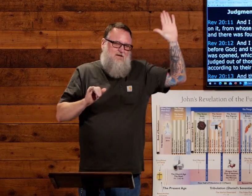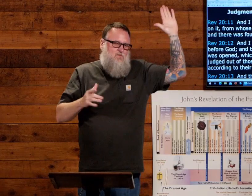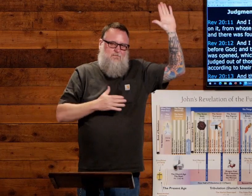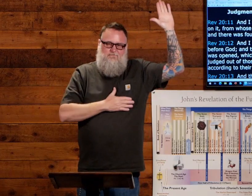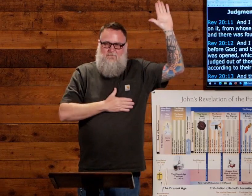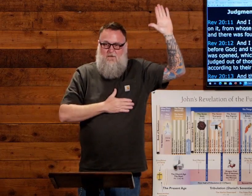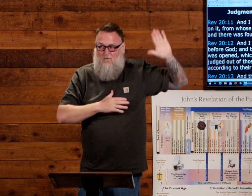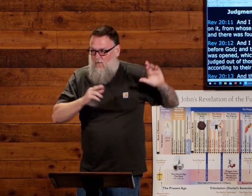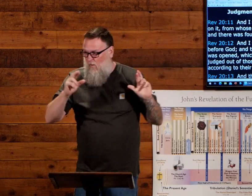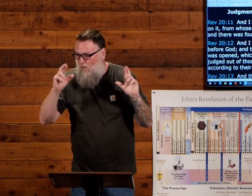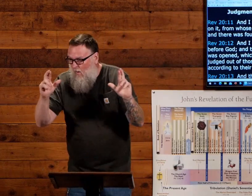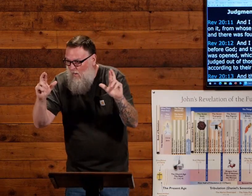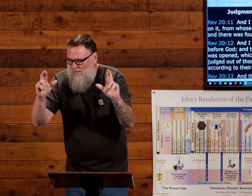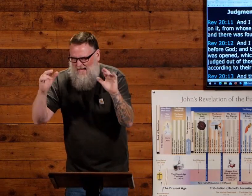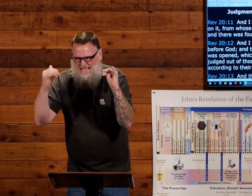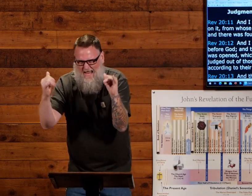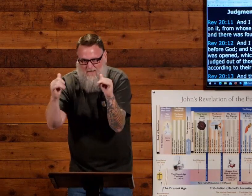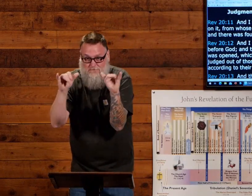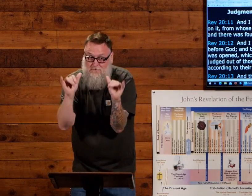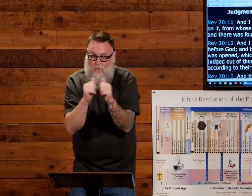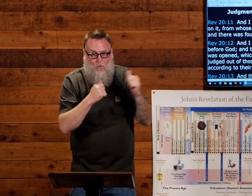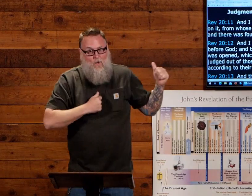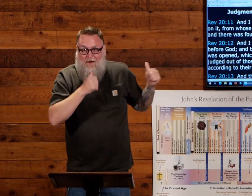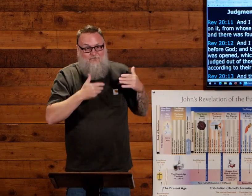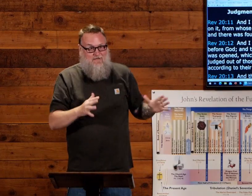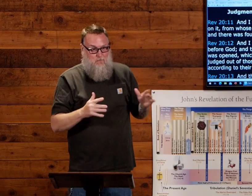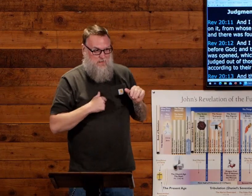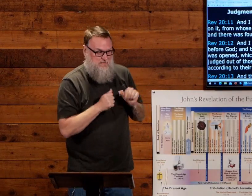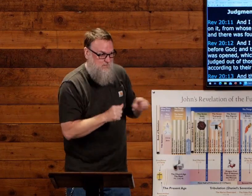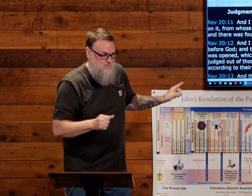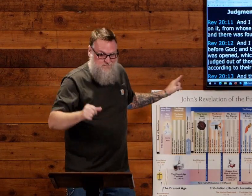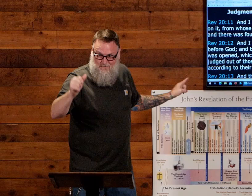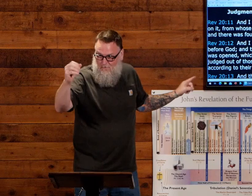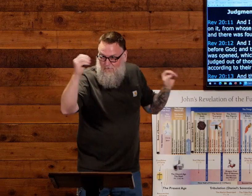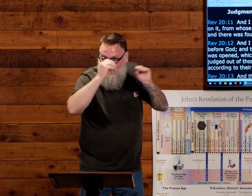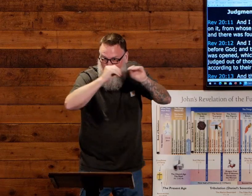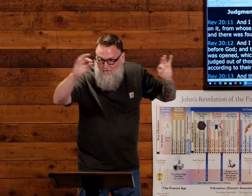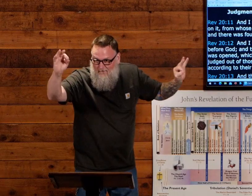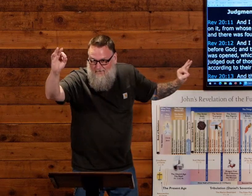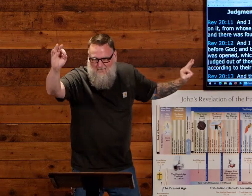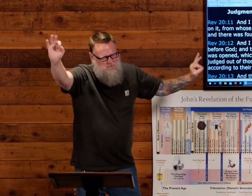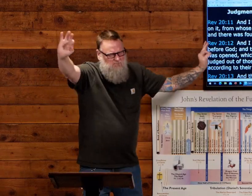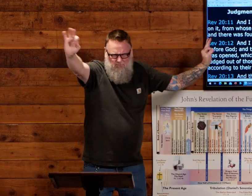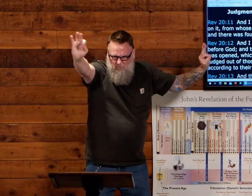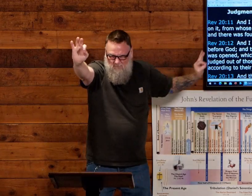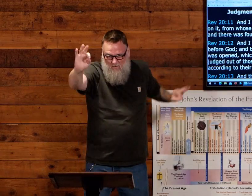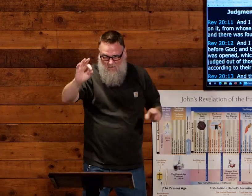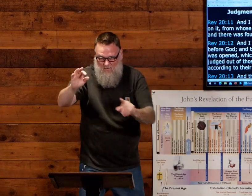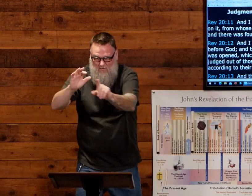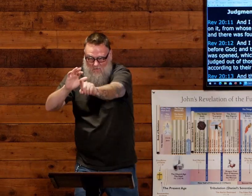Hopefully now, Are we good? Let's move on.